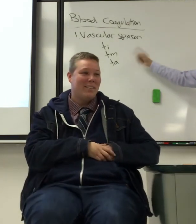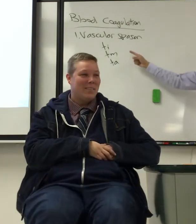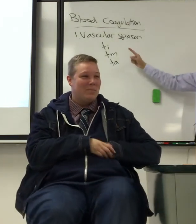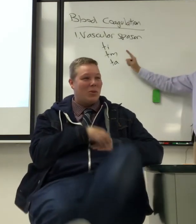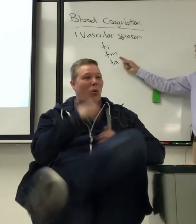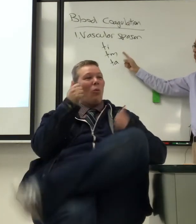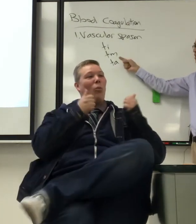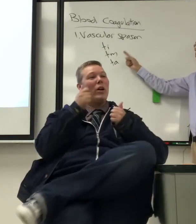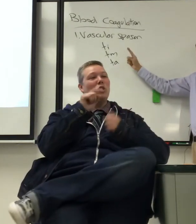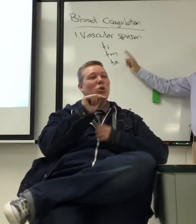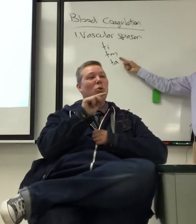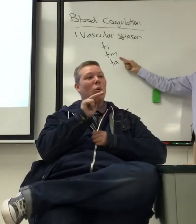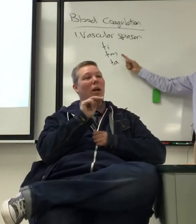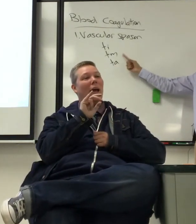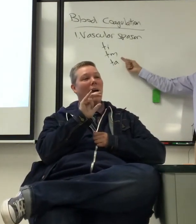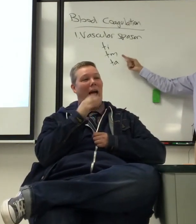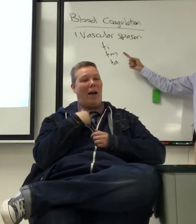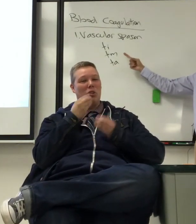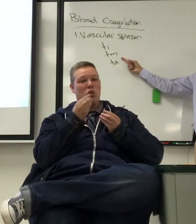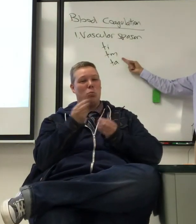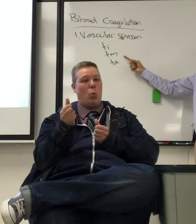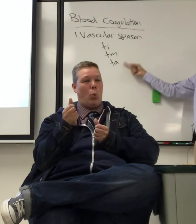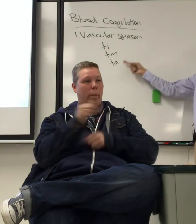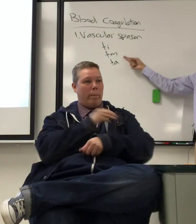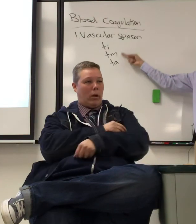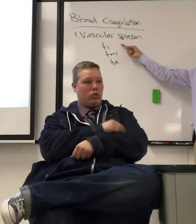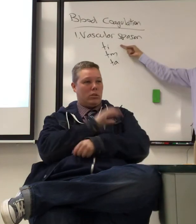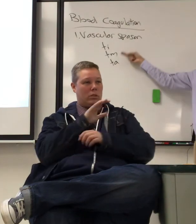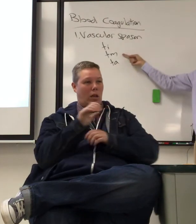tunic had the smooth muscle cells?